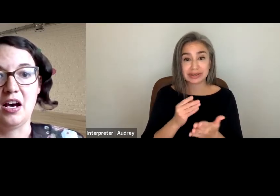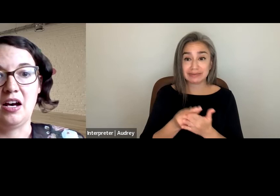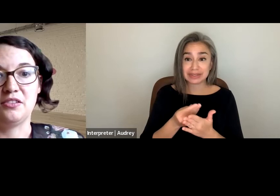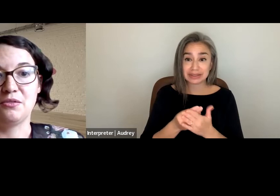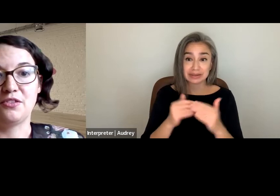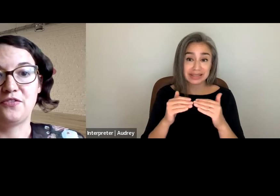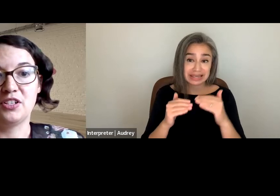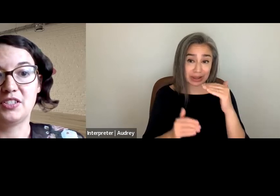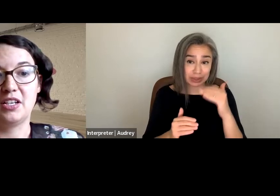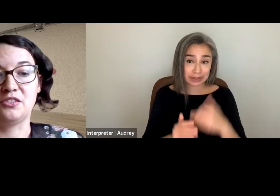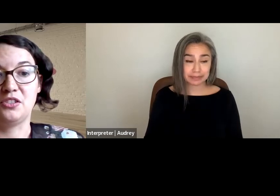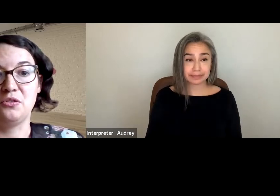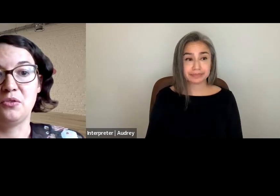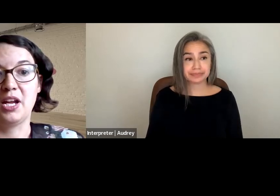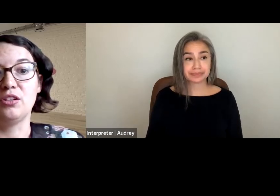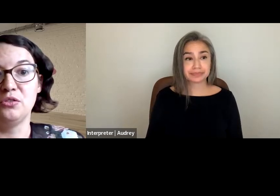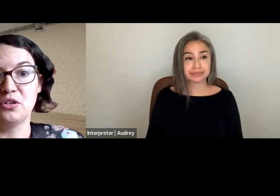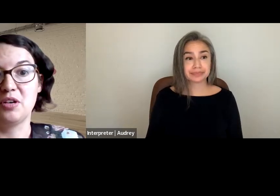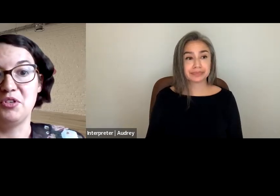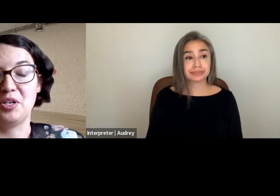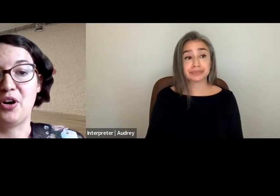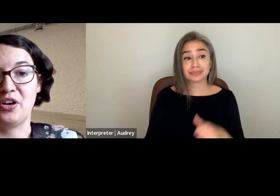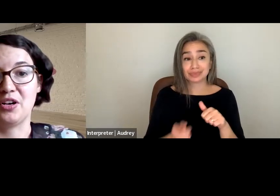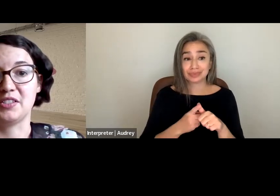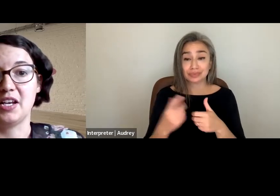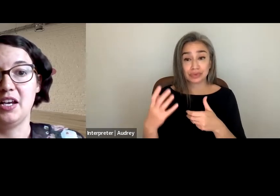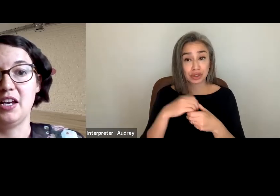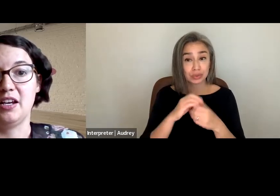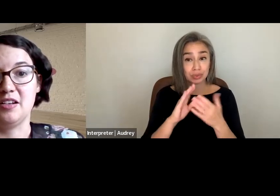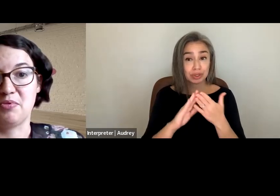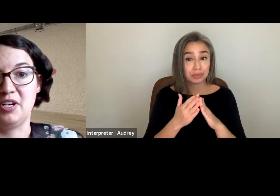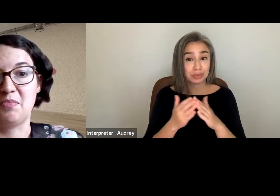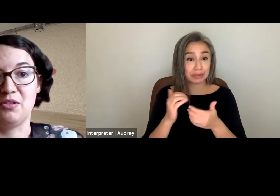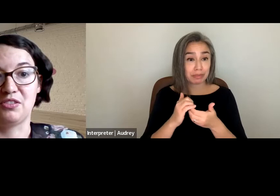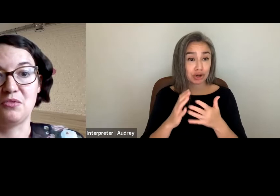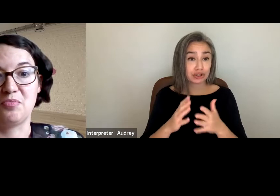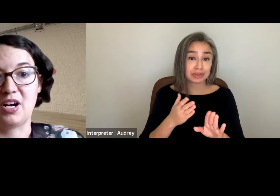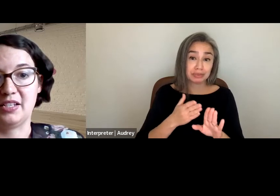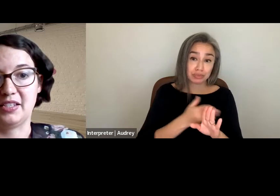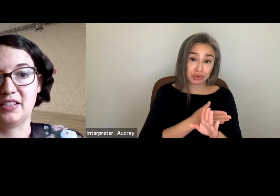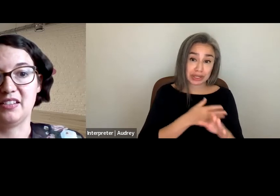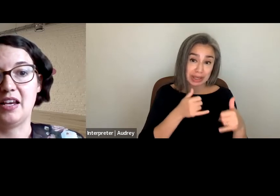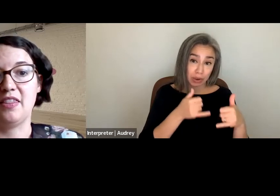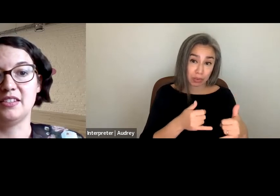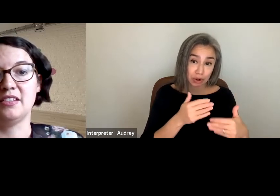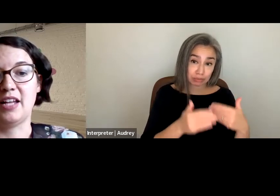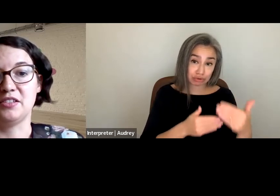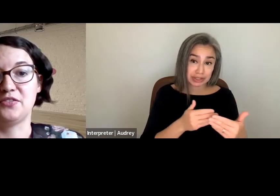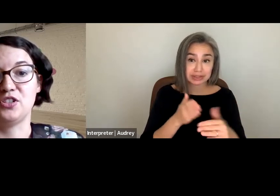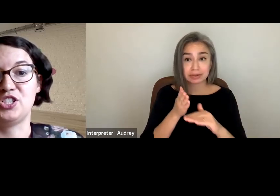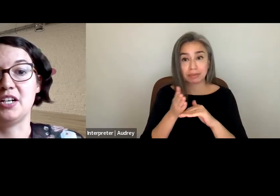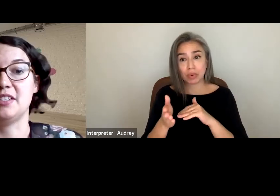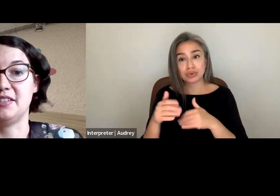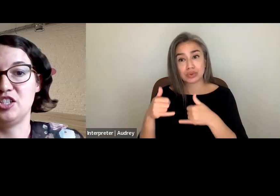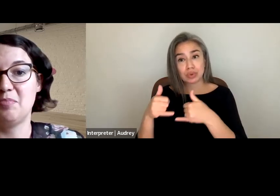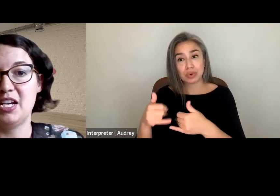inequity? So the first is to include your community partners in pre and post award processes. This allows